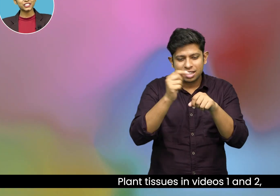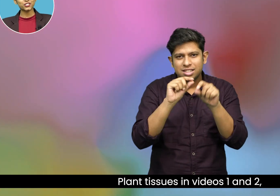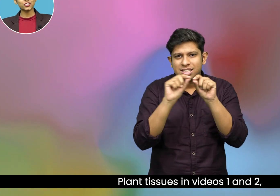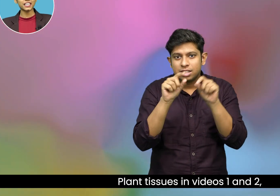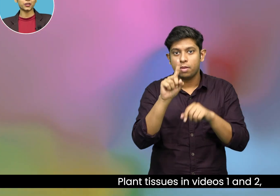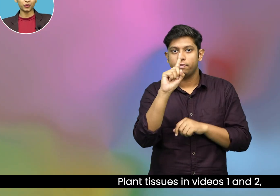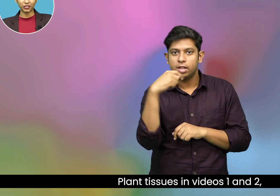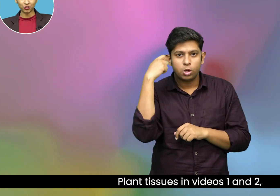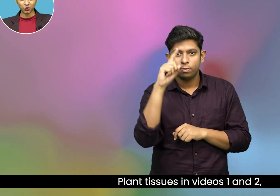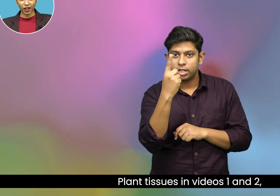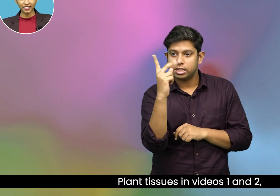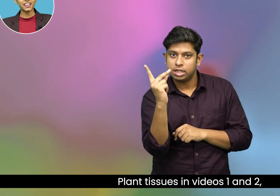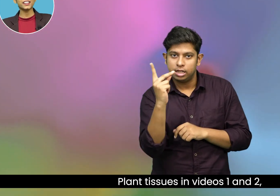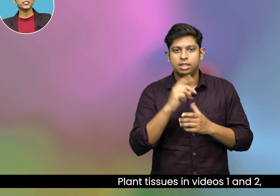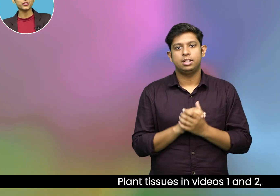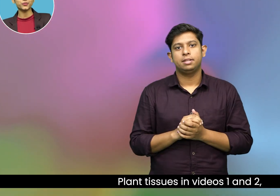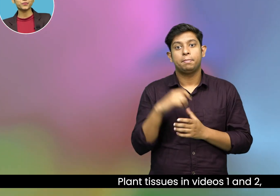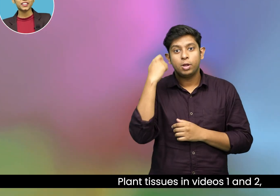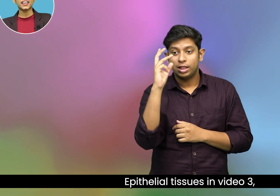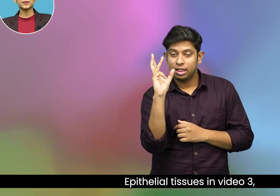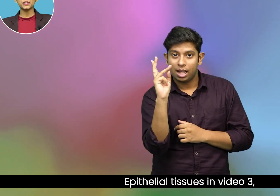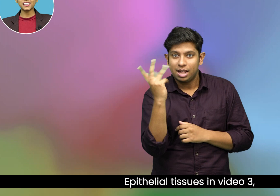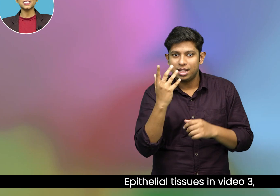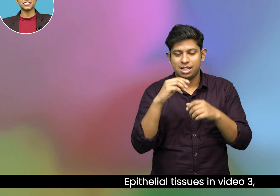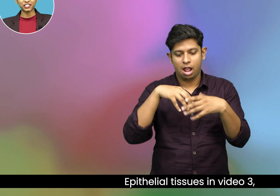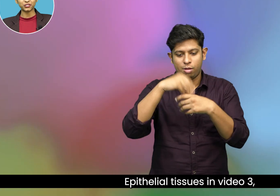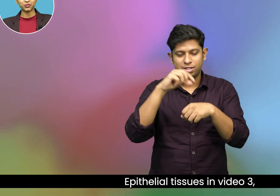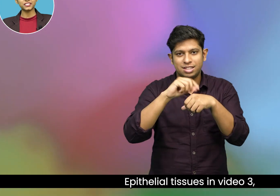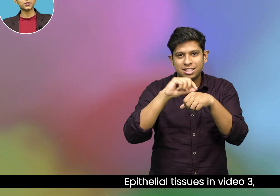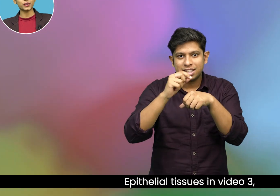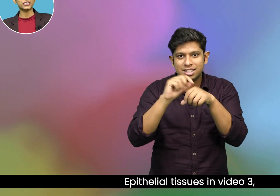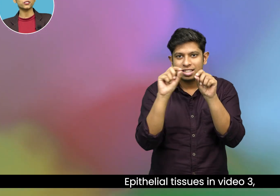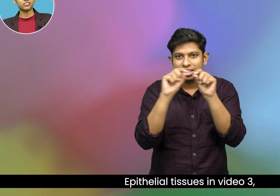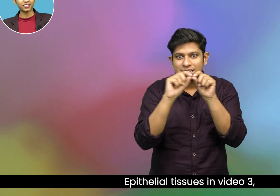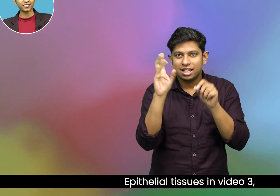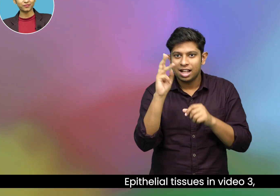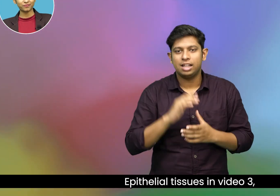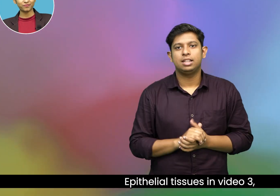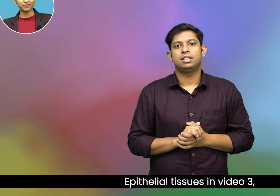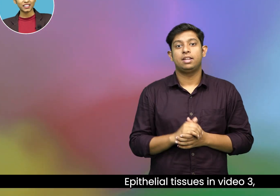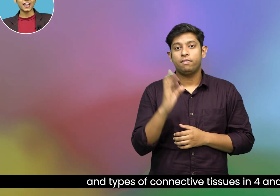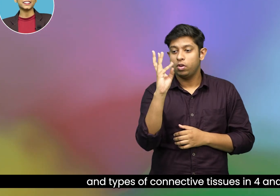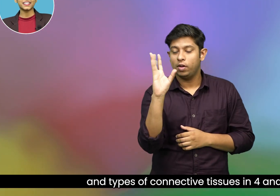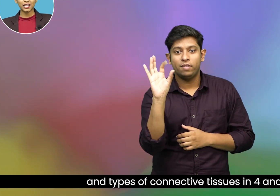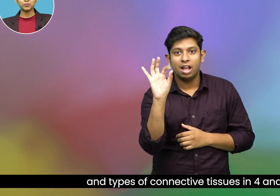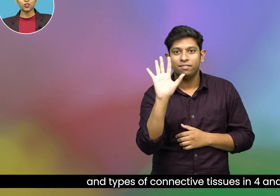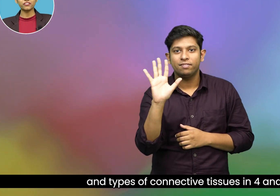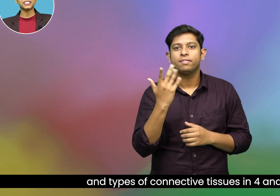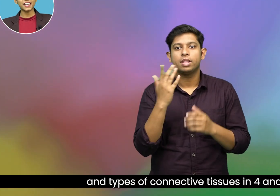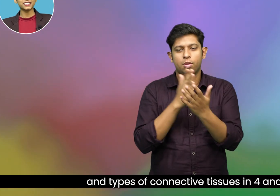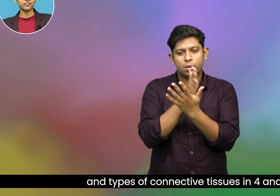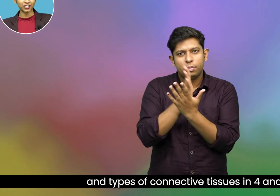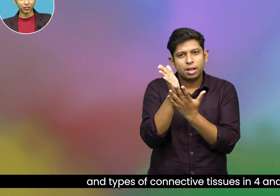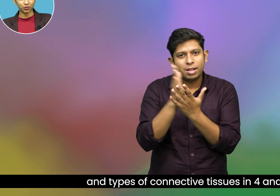Plant tissues in videos 1 and 2, epithelial tissues in video 3 and types